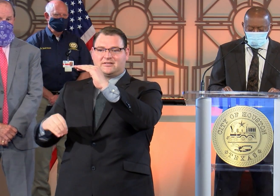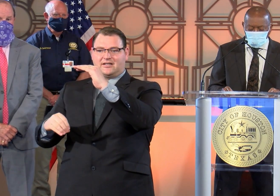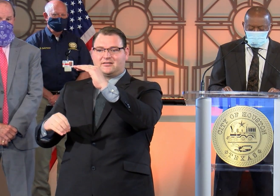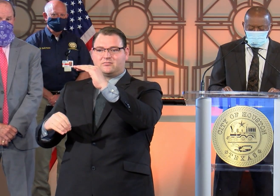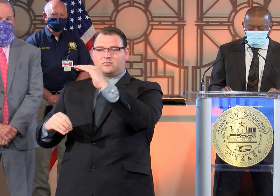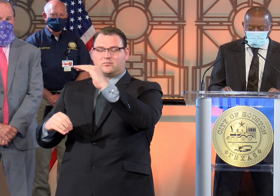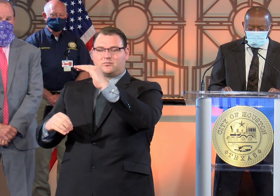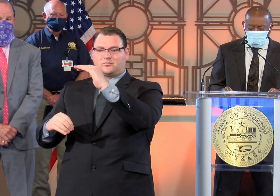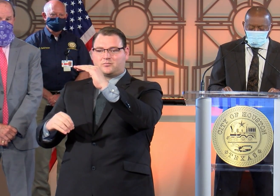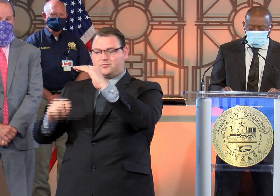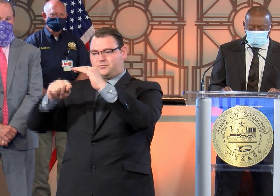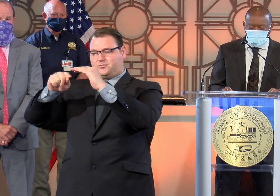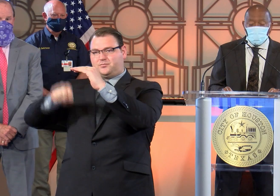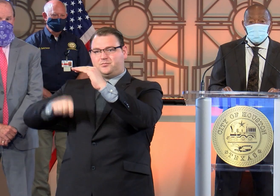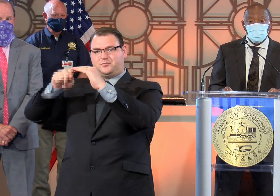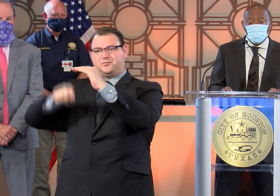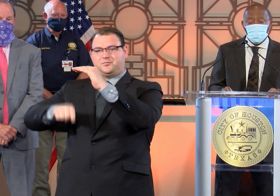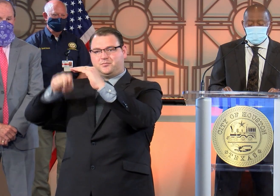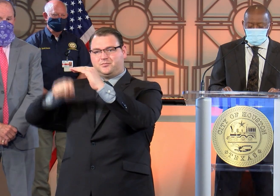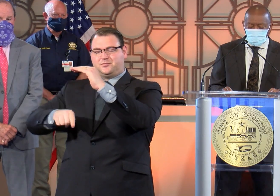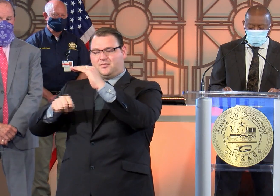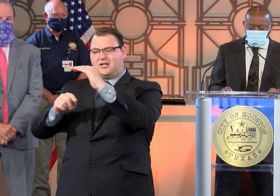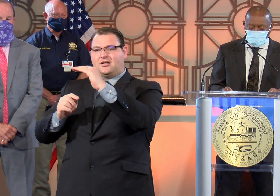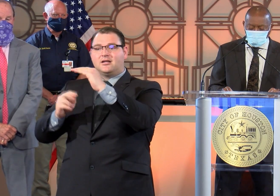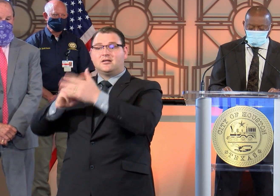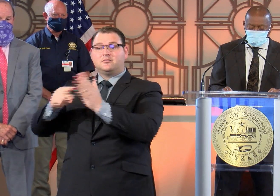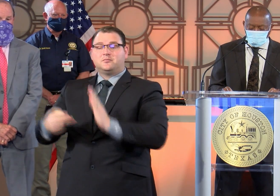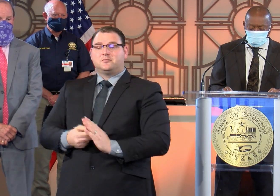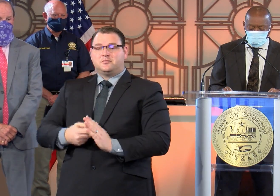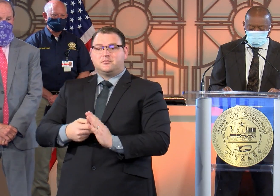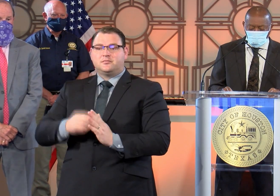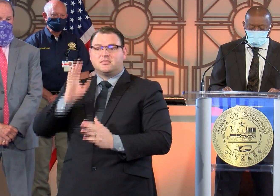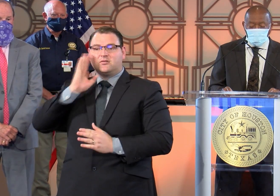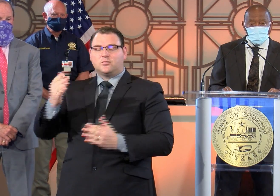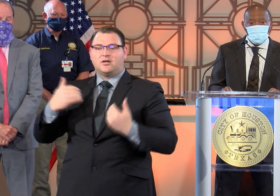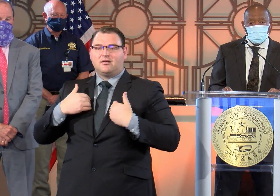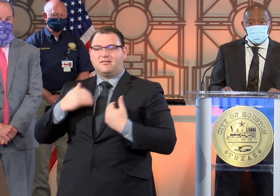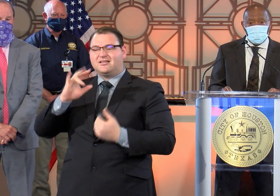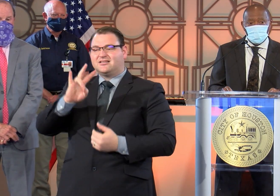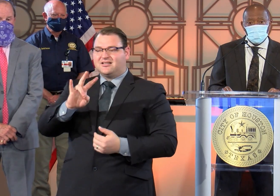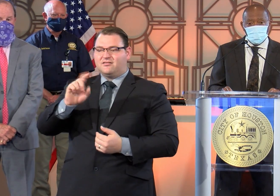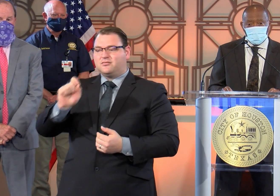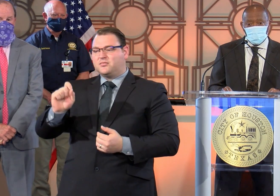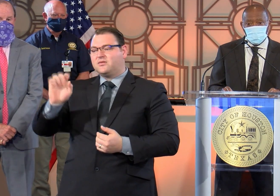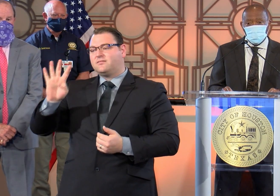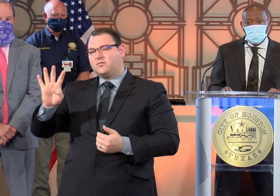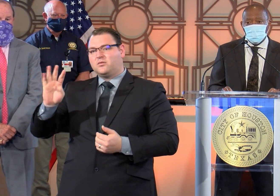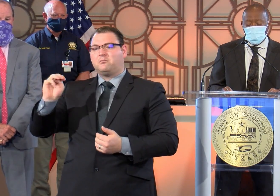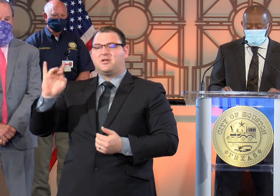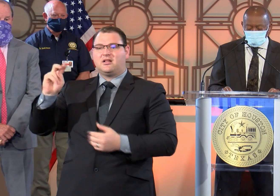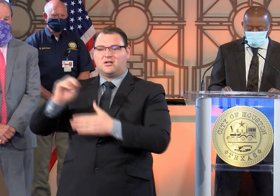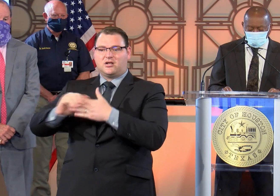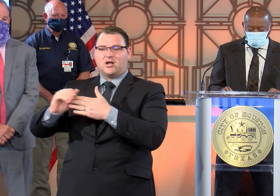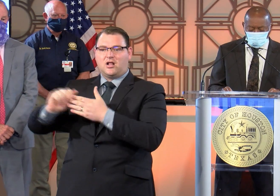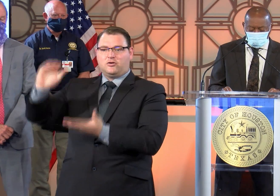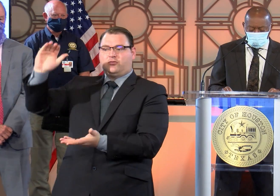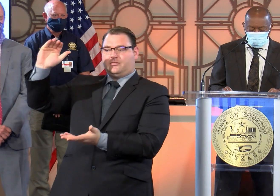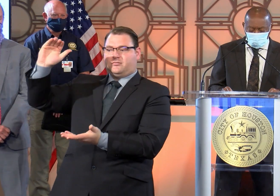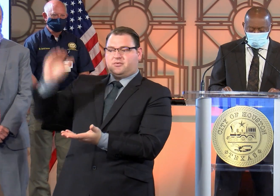minimum requirement. And this equates to a $7.4 million reduction below